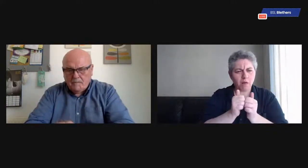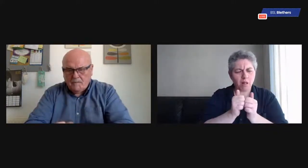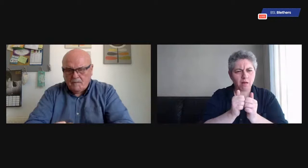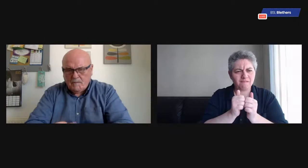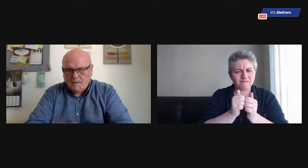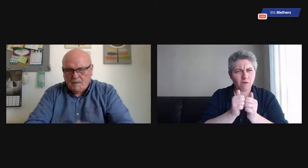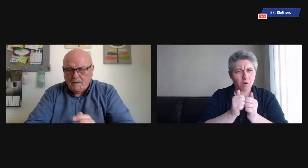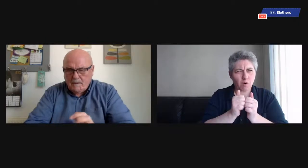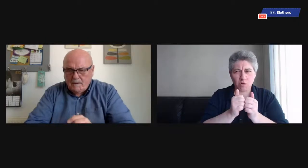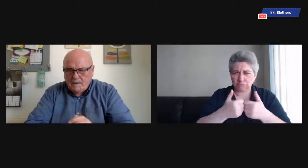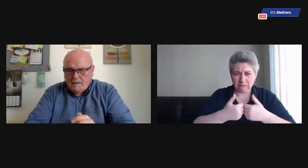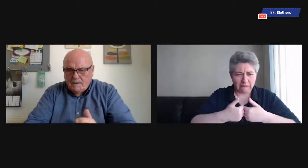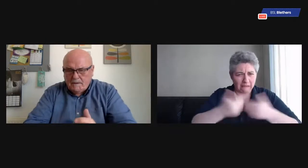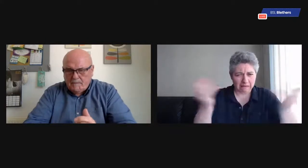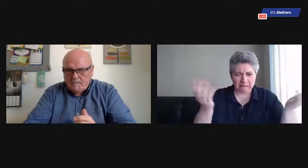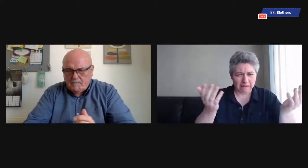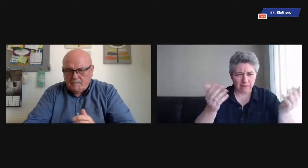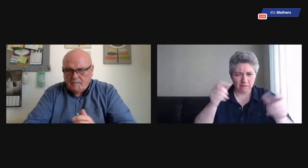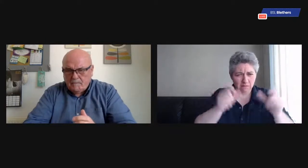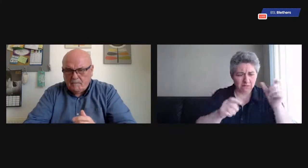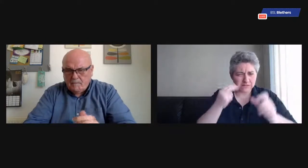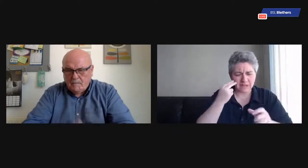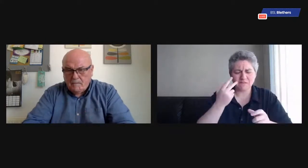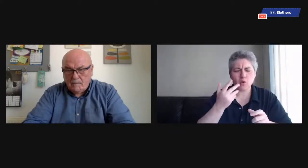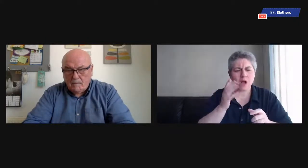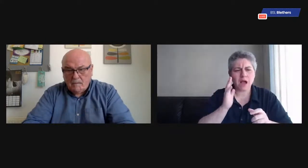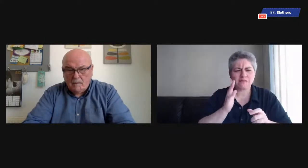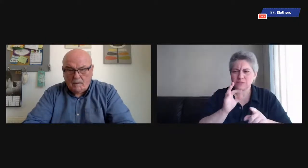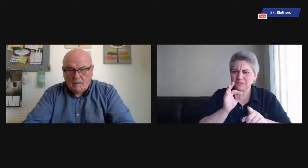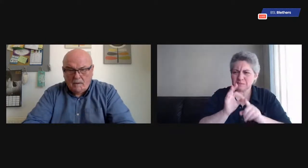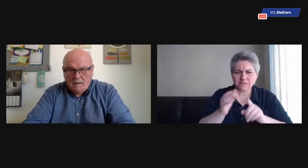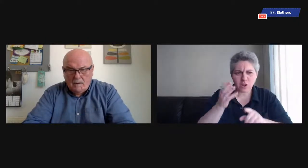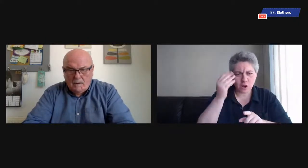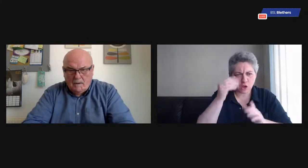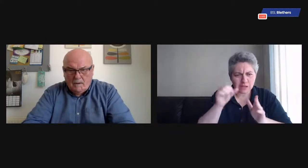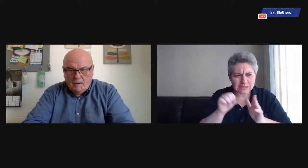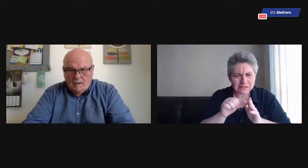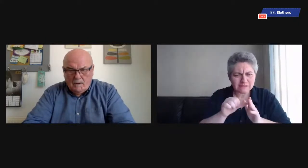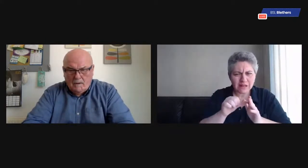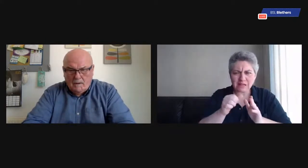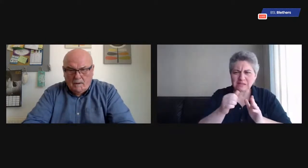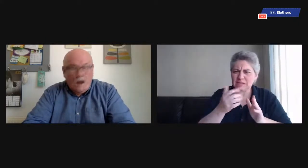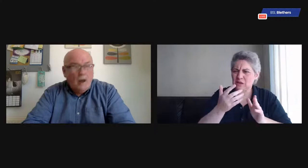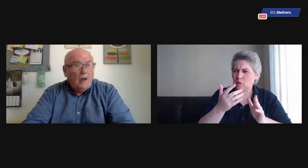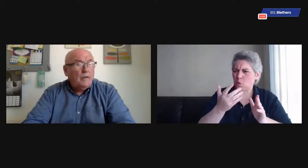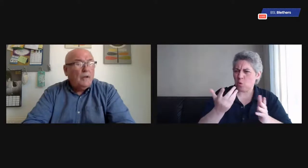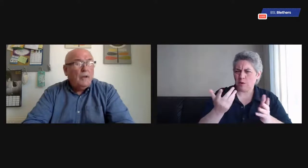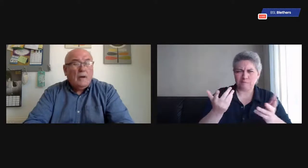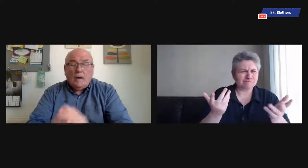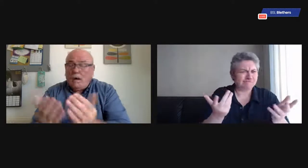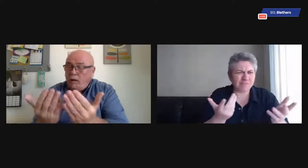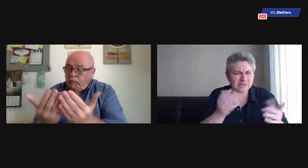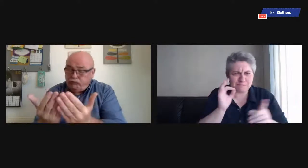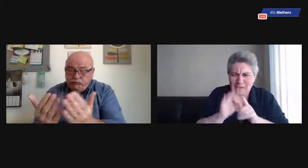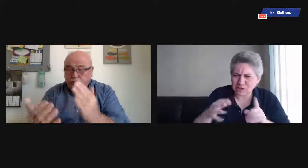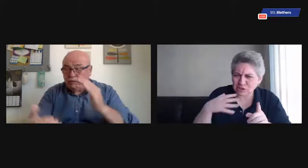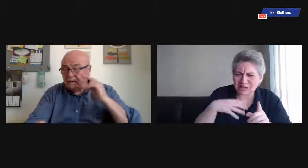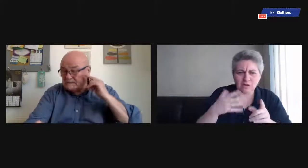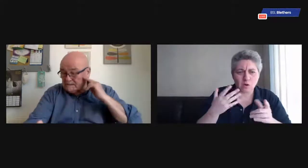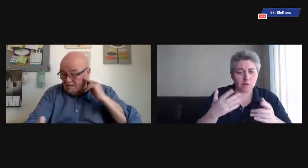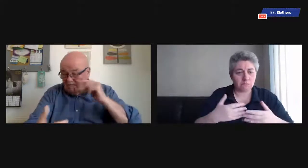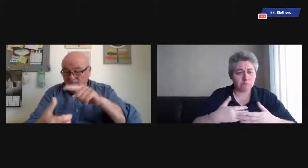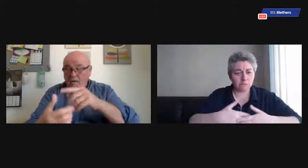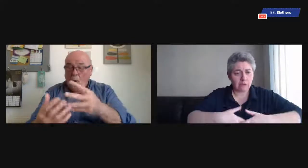So really, Craig, an deaf intermediary is really suitable for